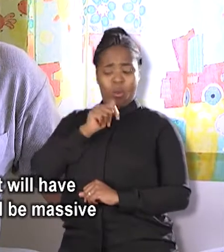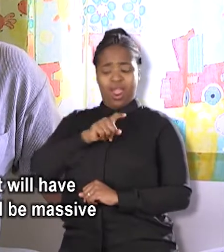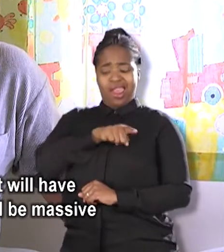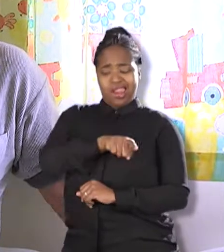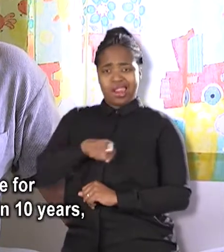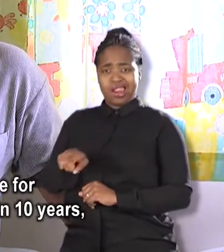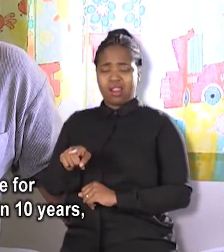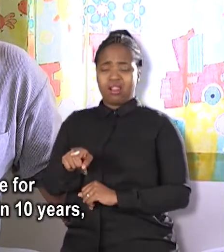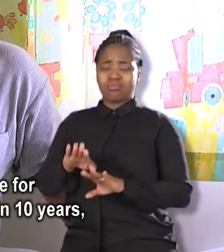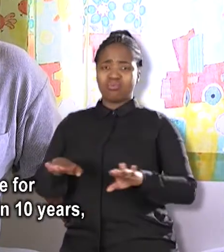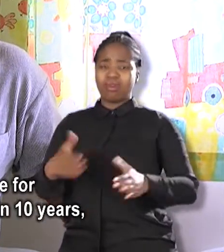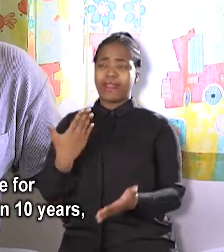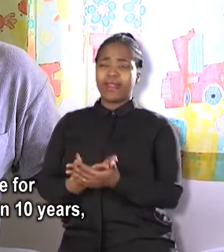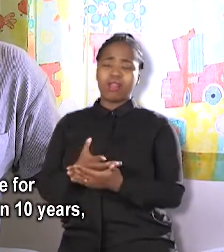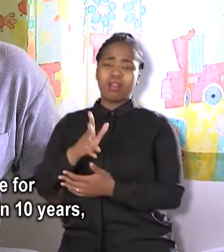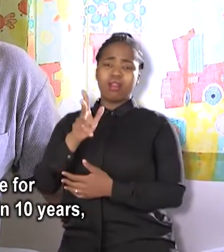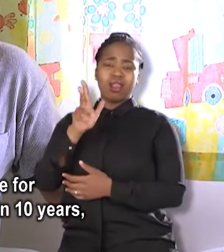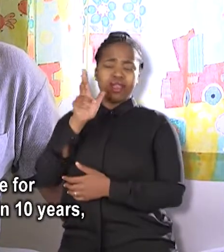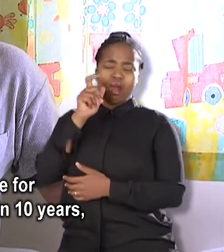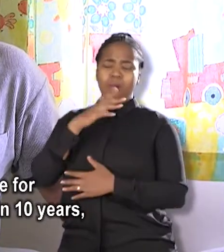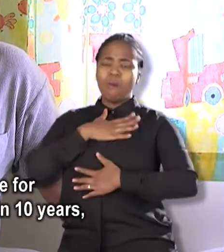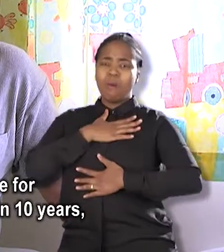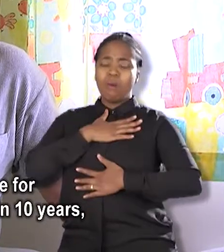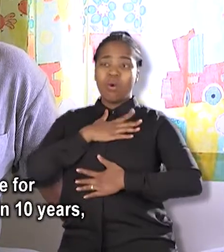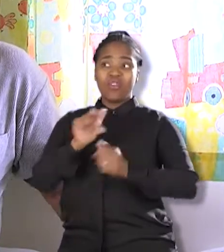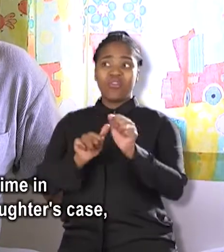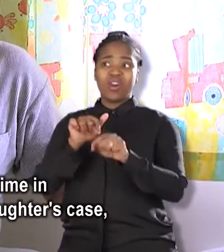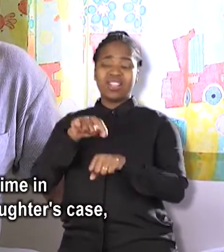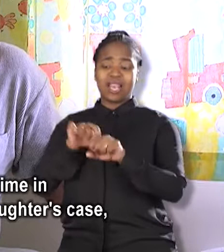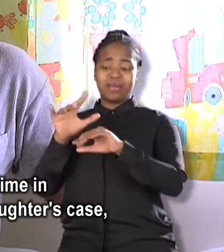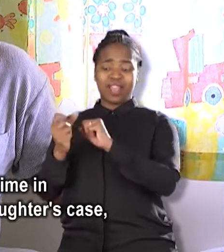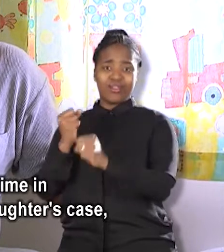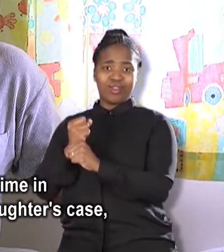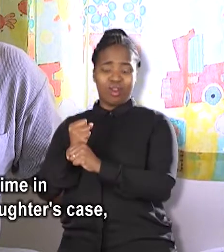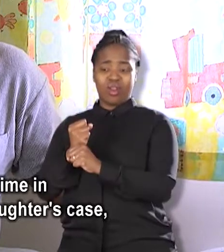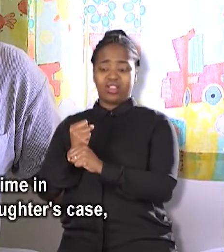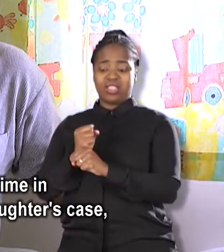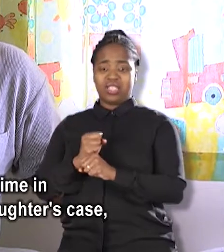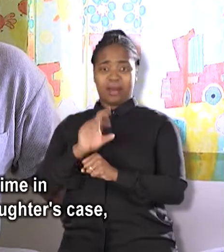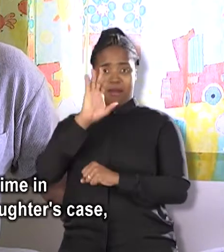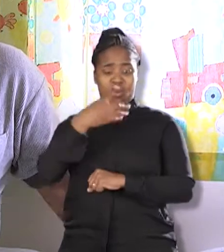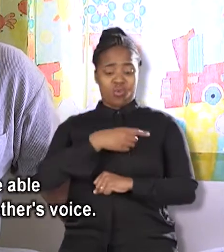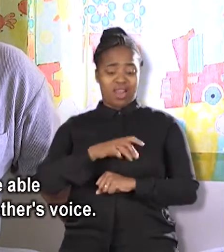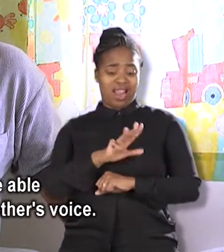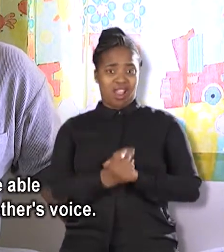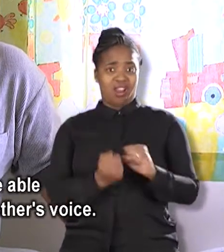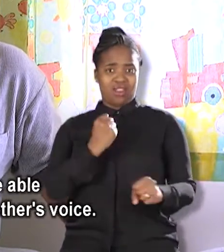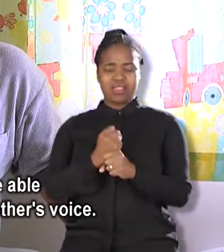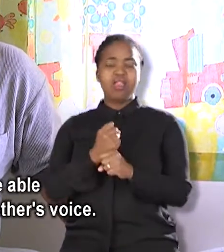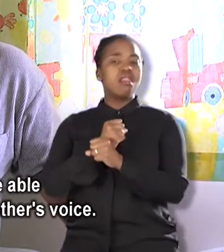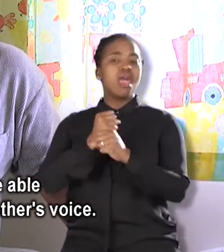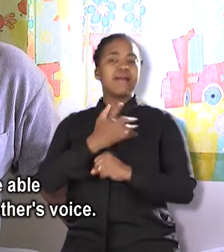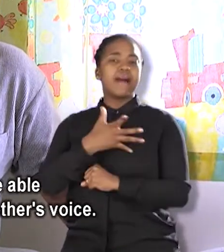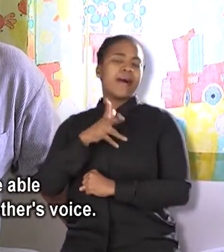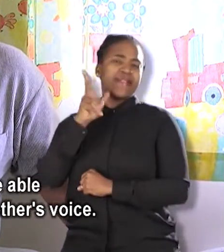be massive. Because to think for the first time in 10 years, the first time in 9 years in my daughter's situation, they will be able